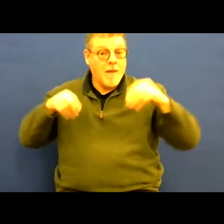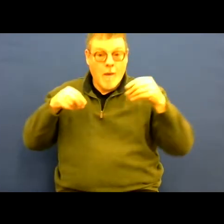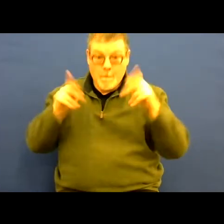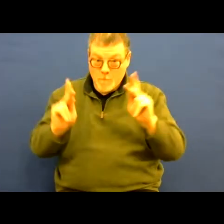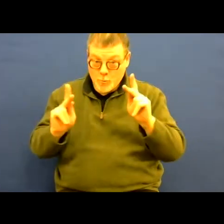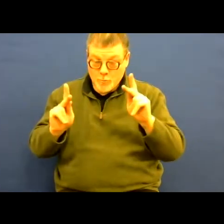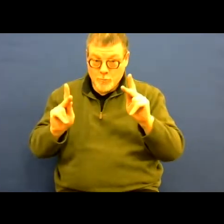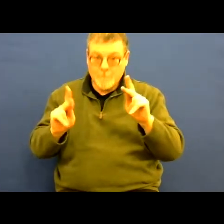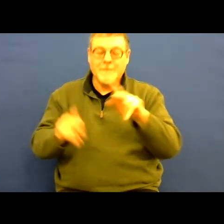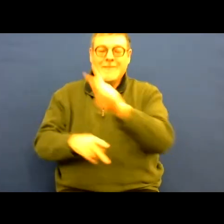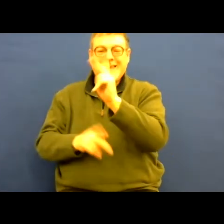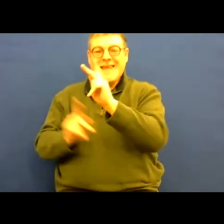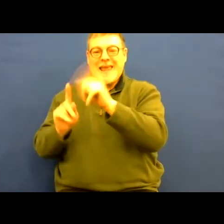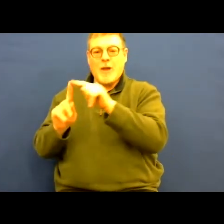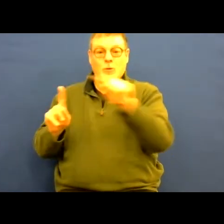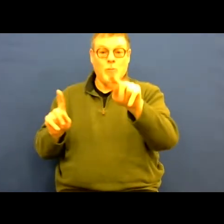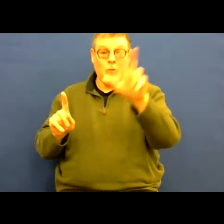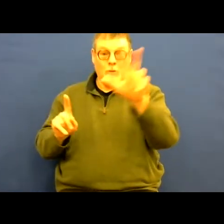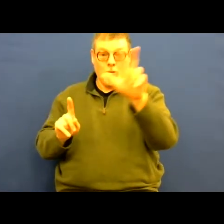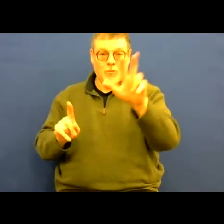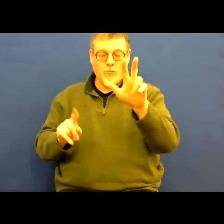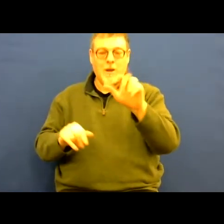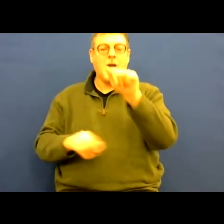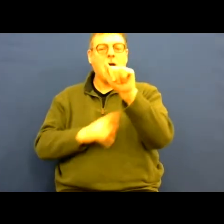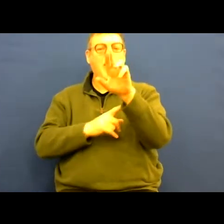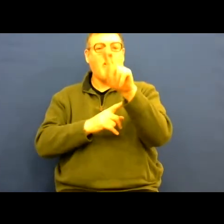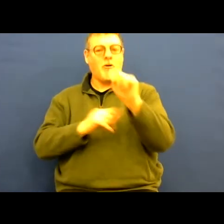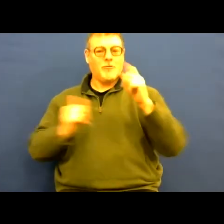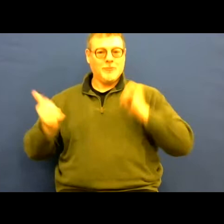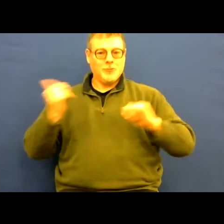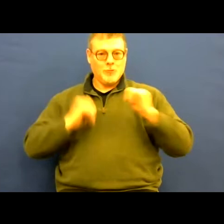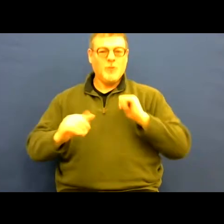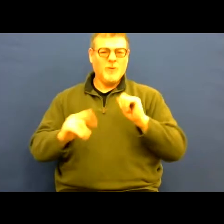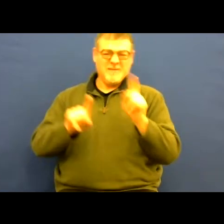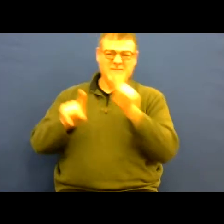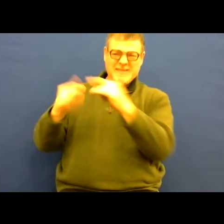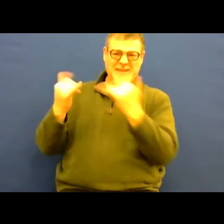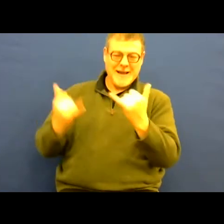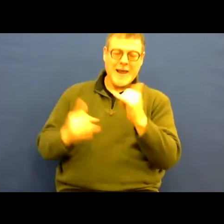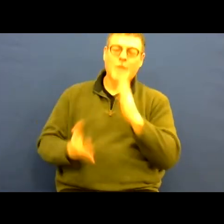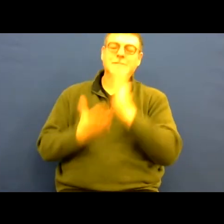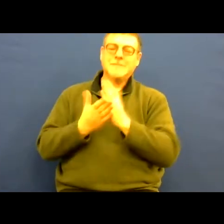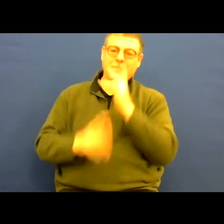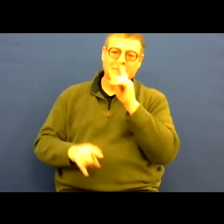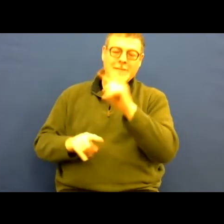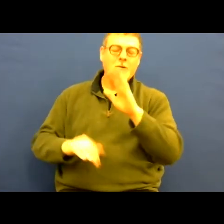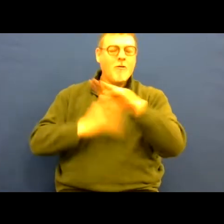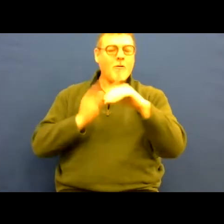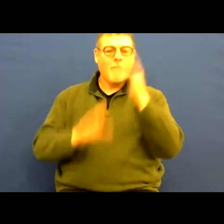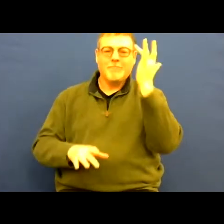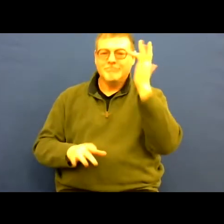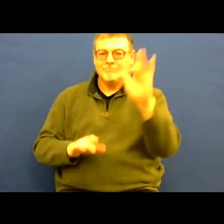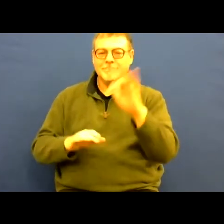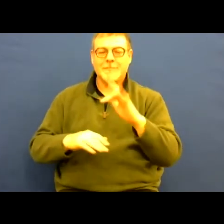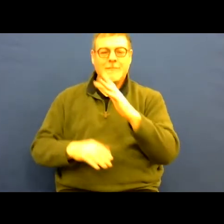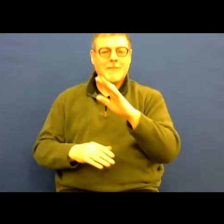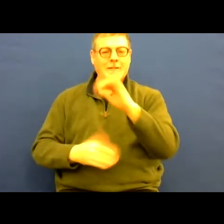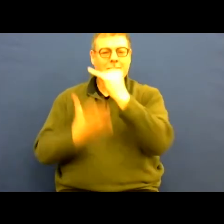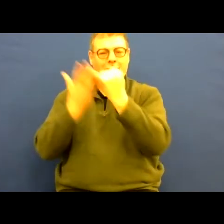there is the K-3 art show at the library right now. Stop in and see it, see all of our talented young people and all of their